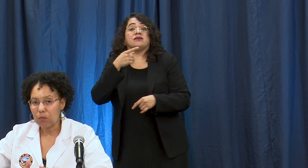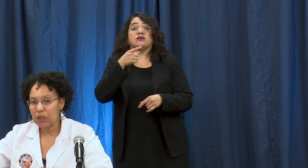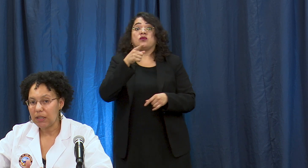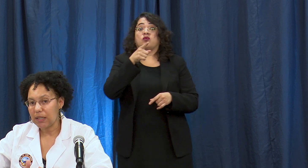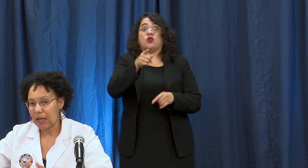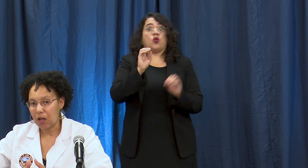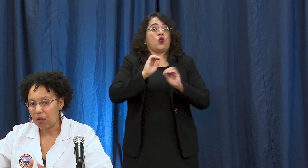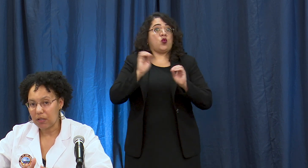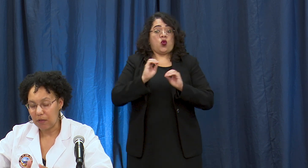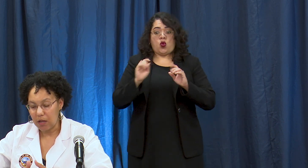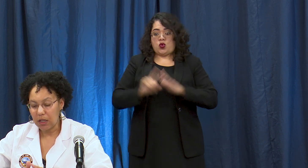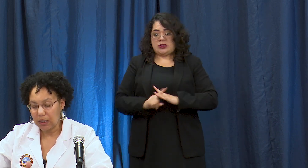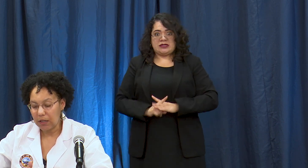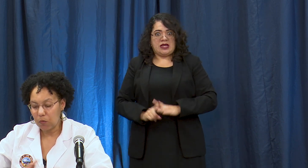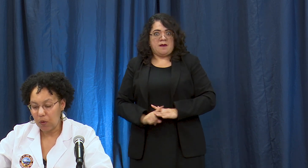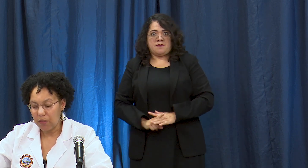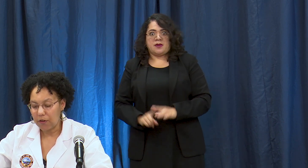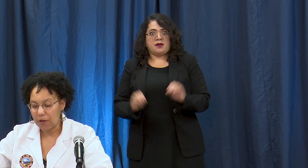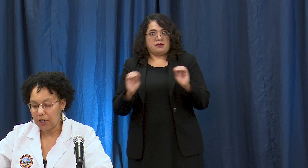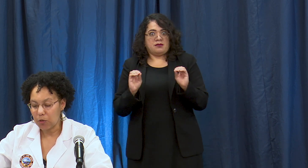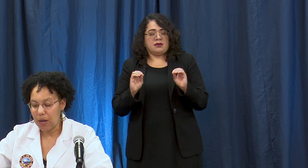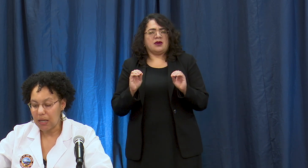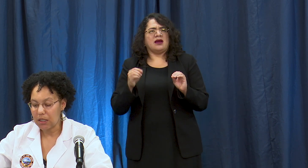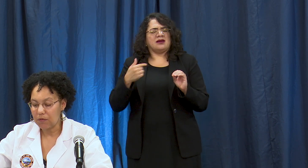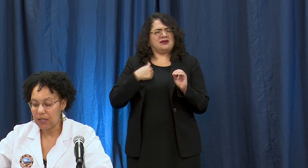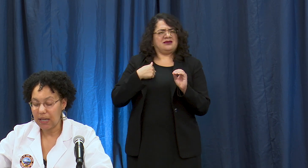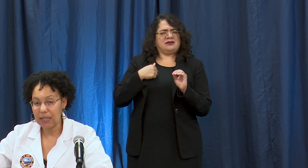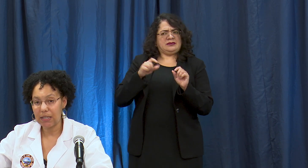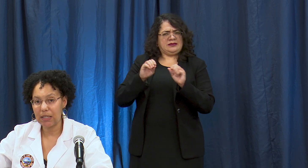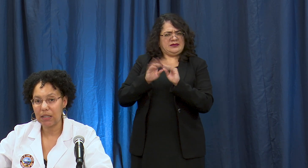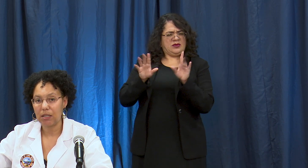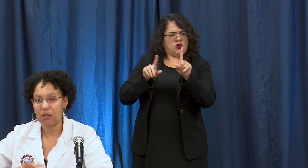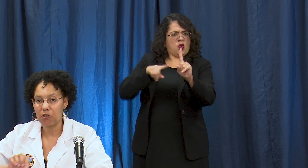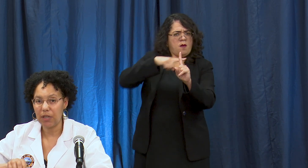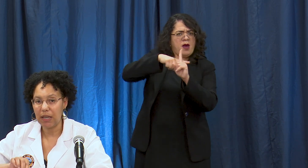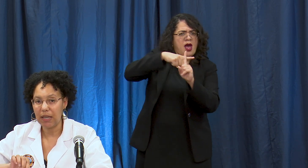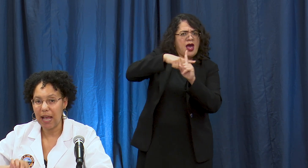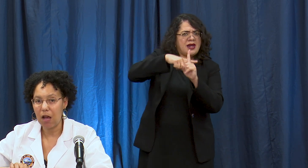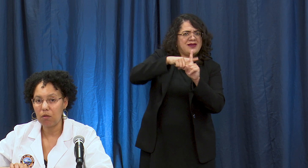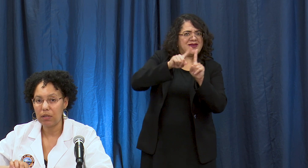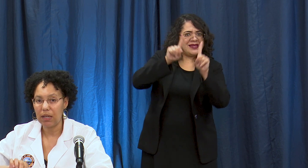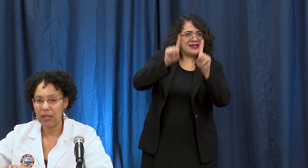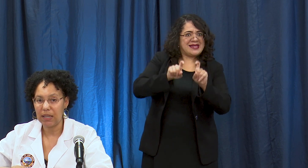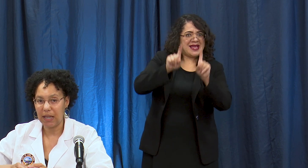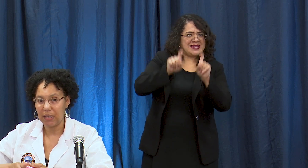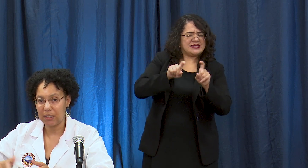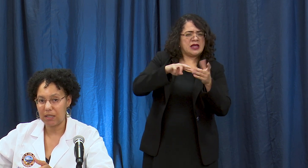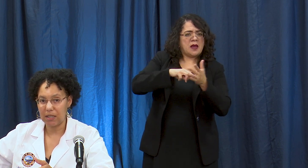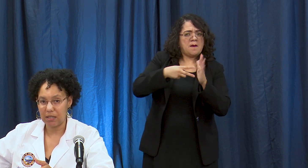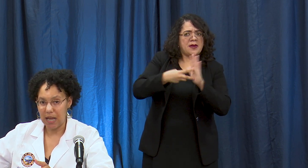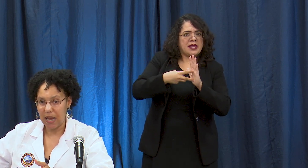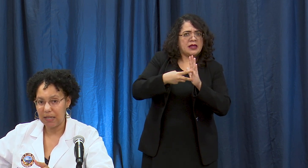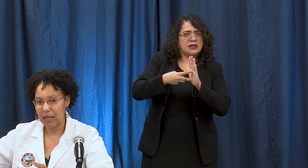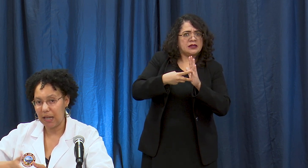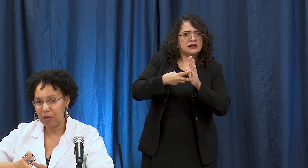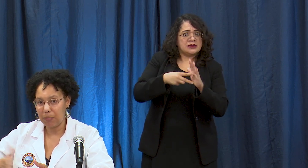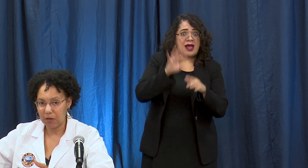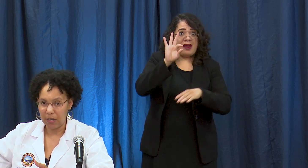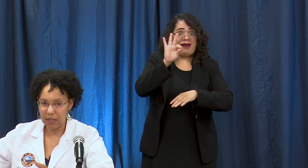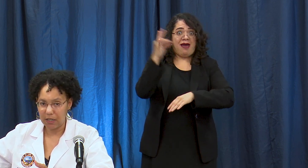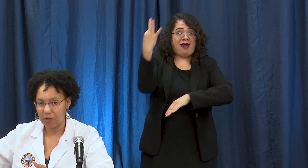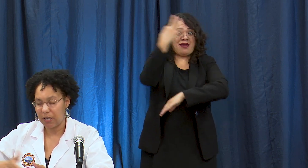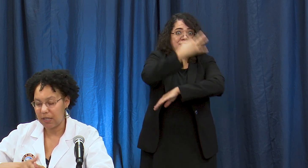we can't really tell. It's unclear whether your positive test that you're getting now indicates this